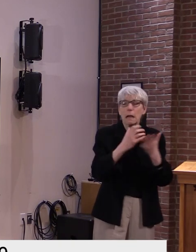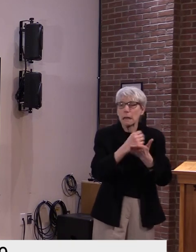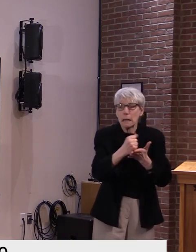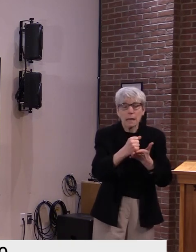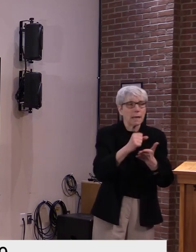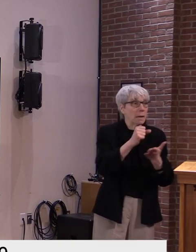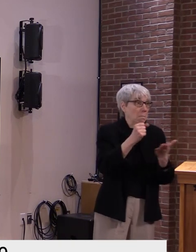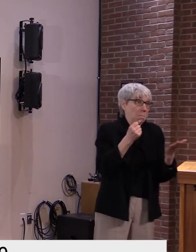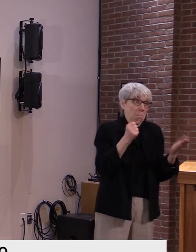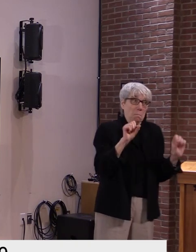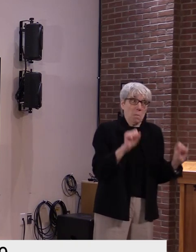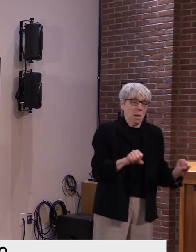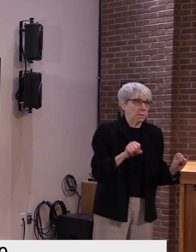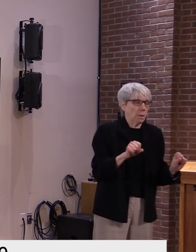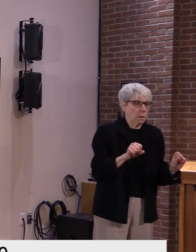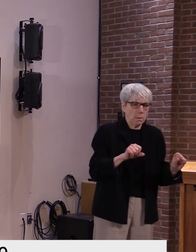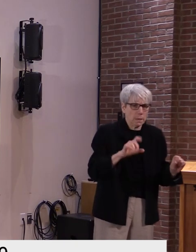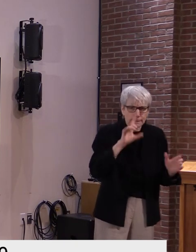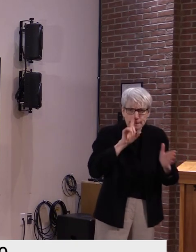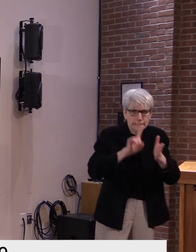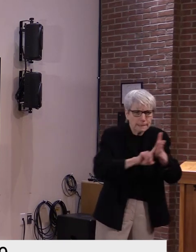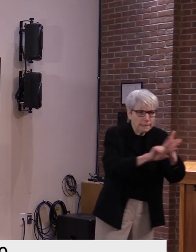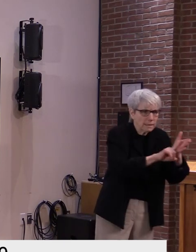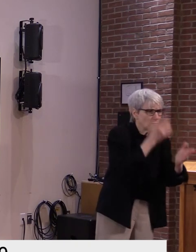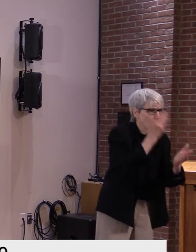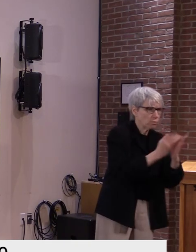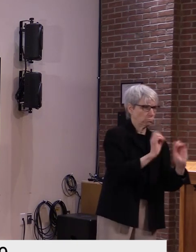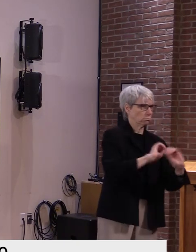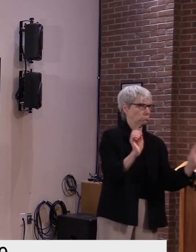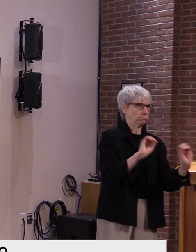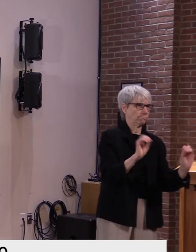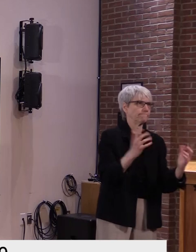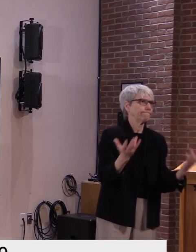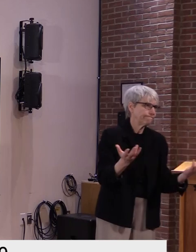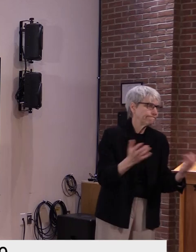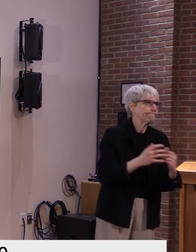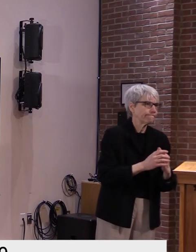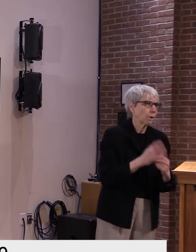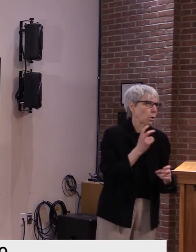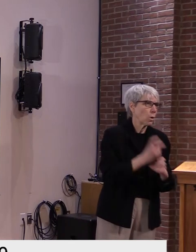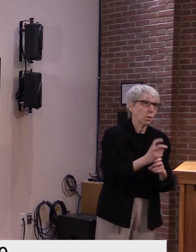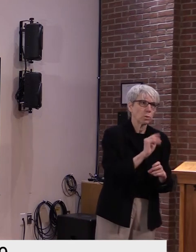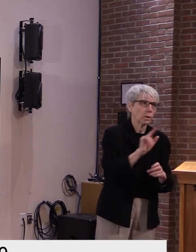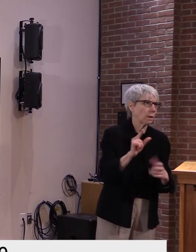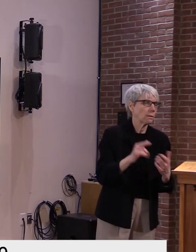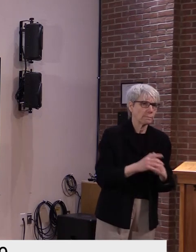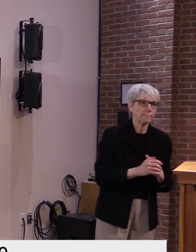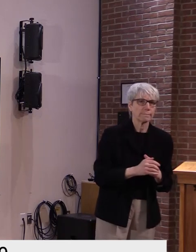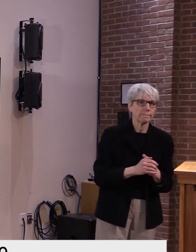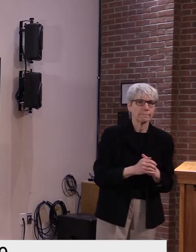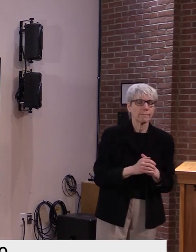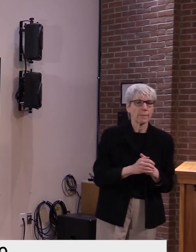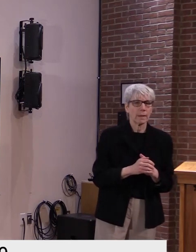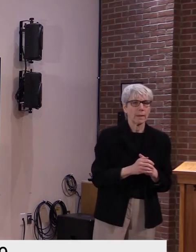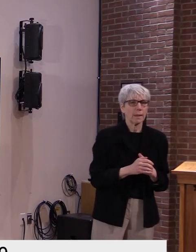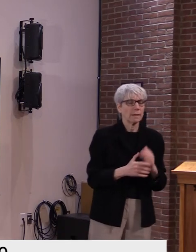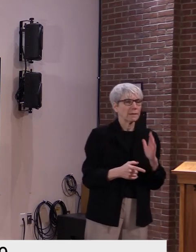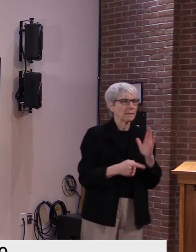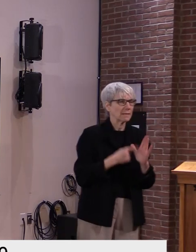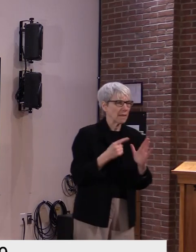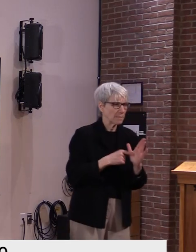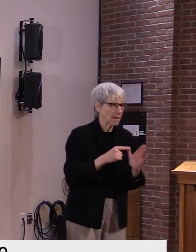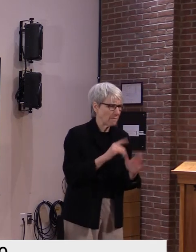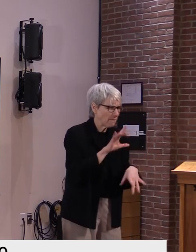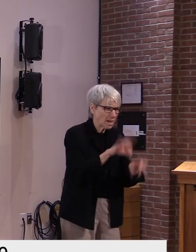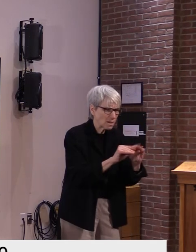to identify when it comes to any of these facilities. And you're often identifying something that may